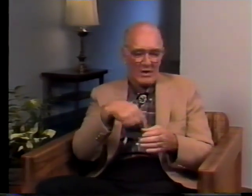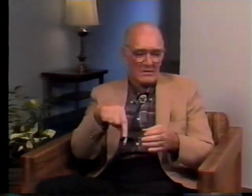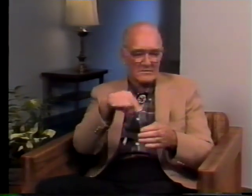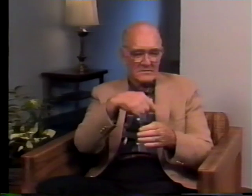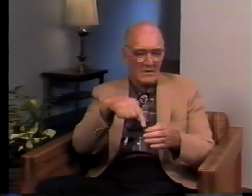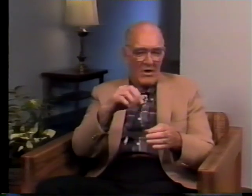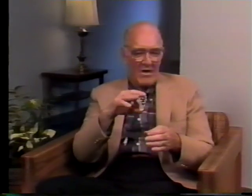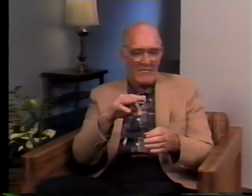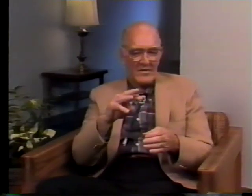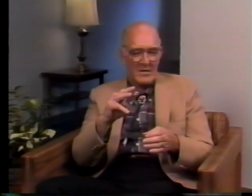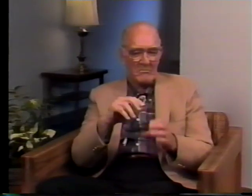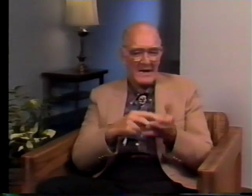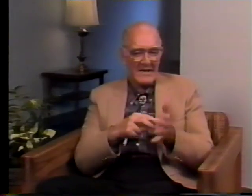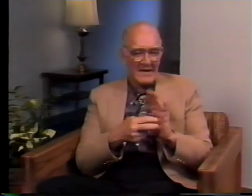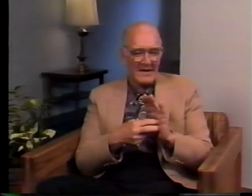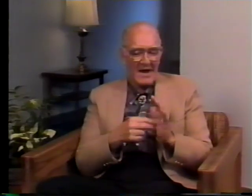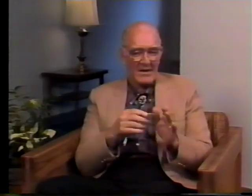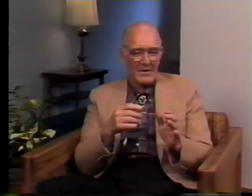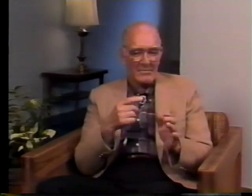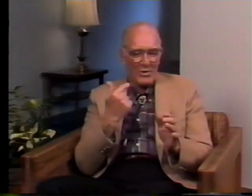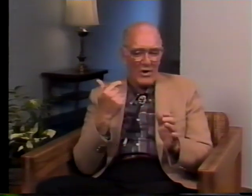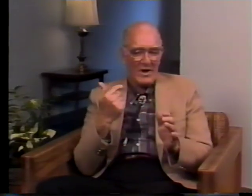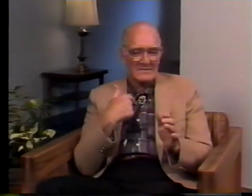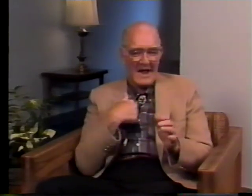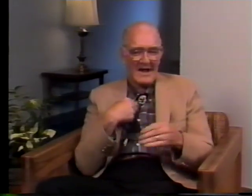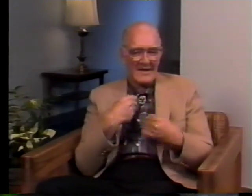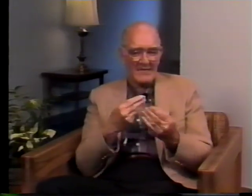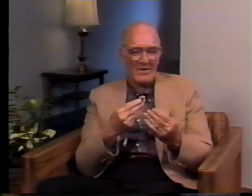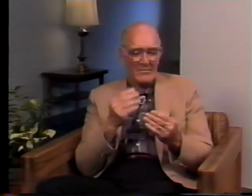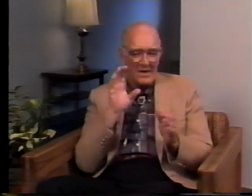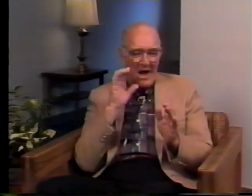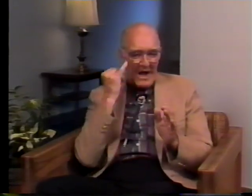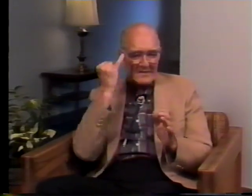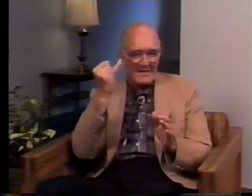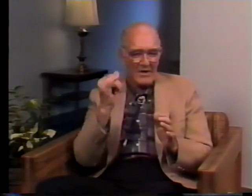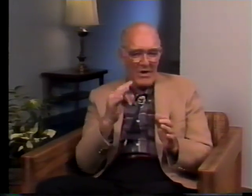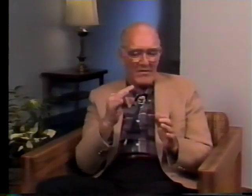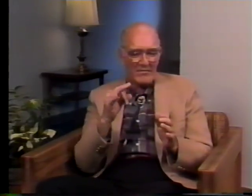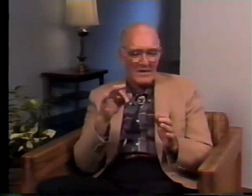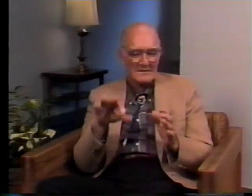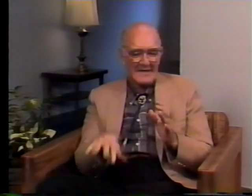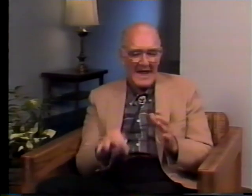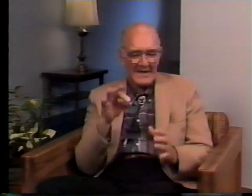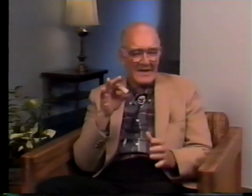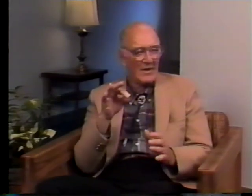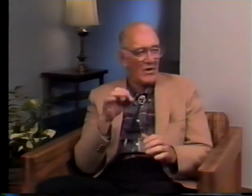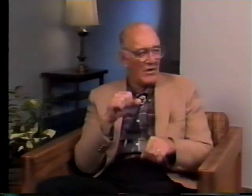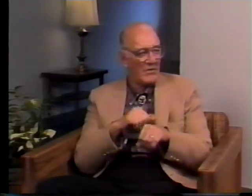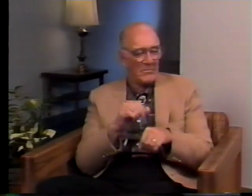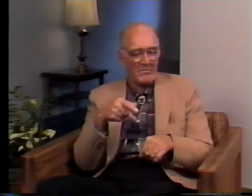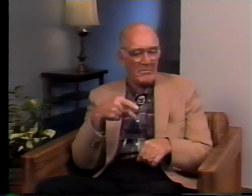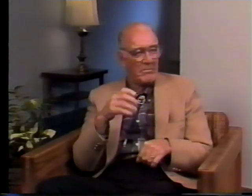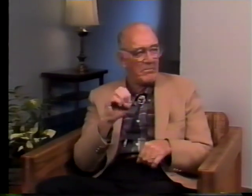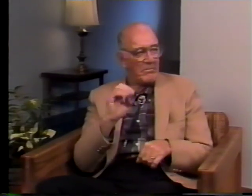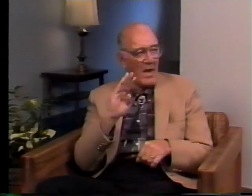circles of meaning, because I give them an idea of taking a